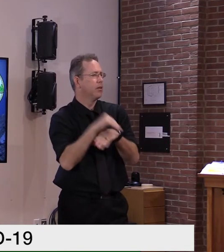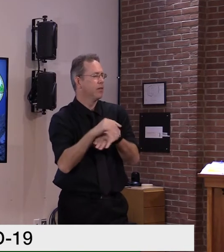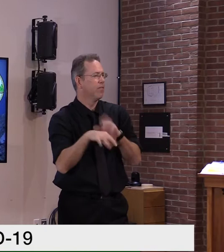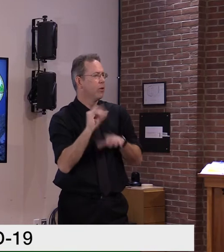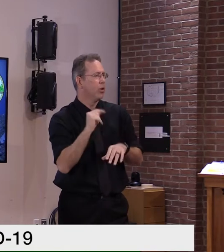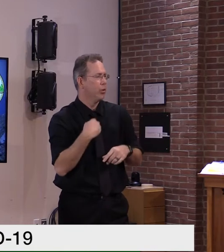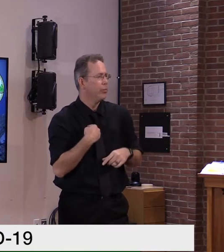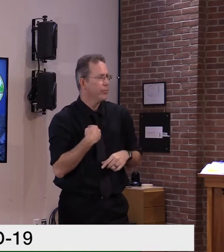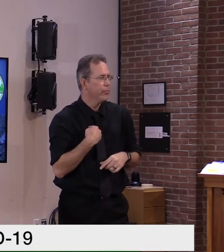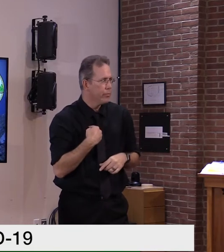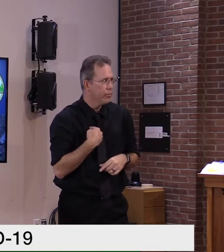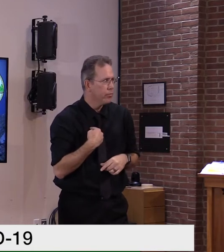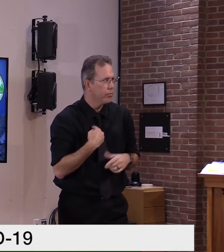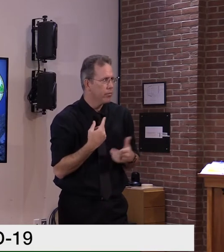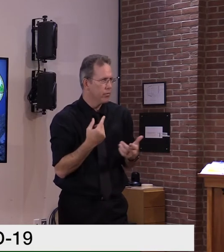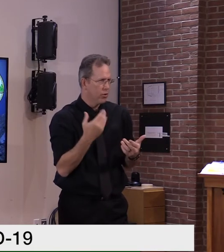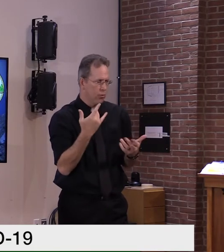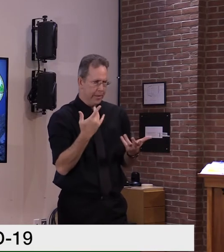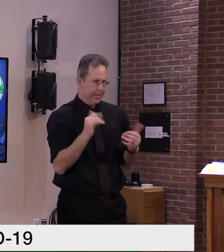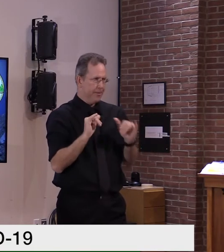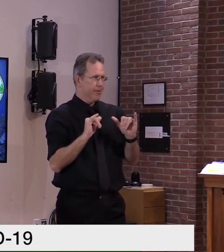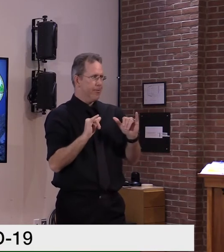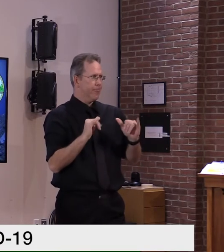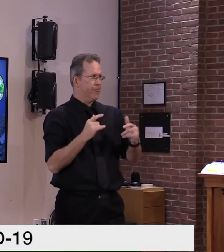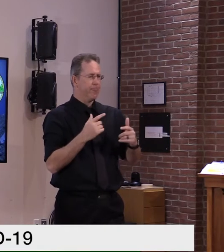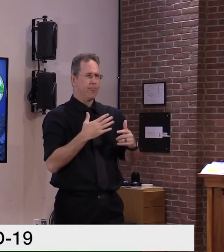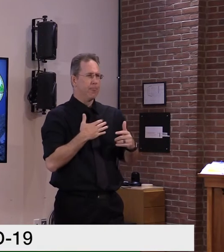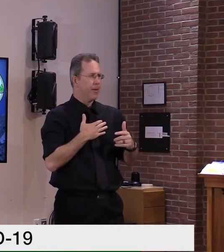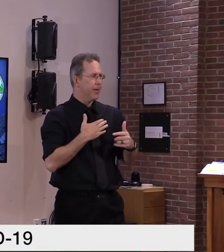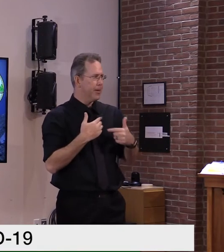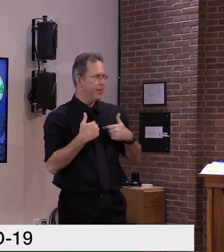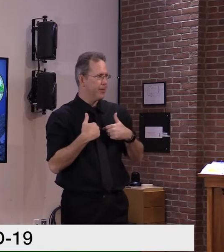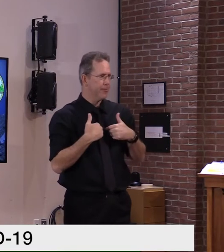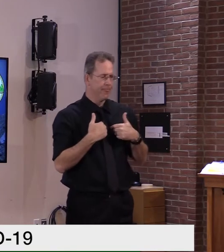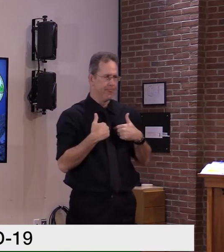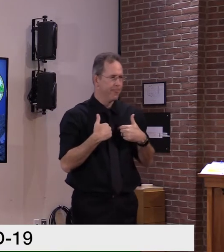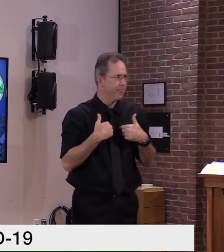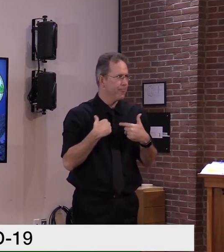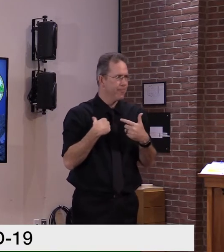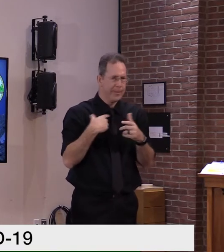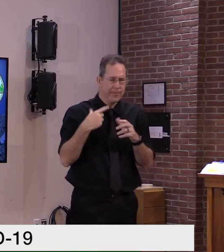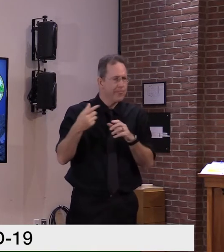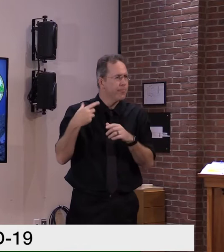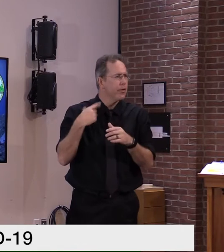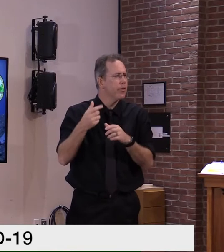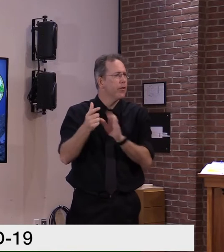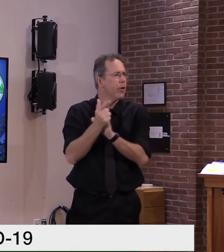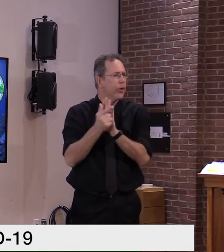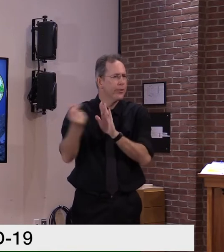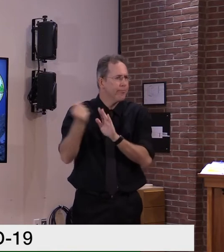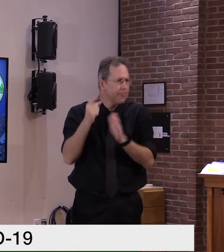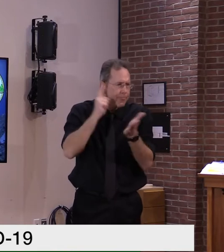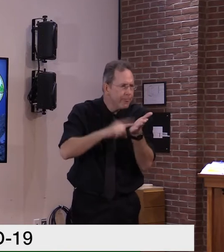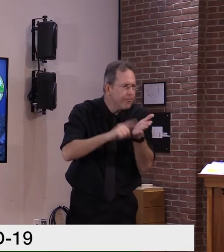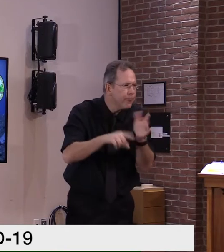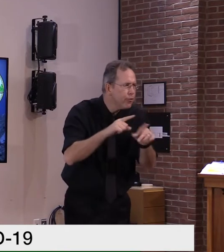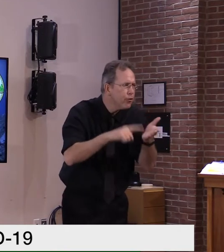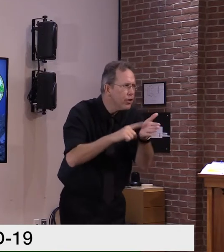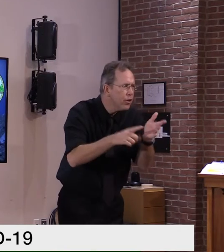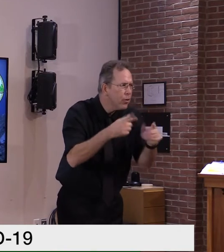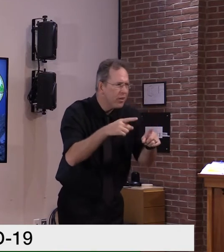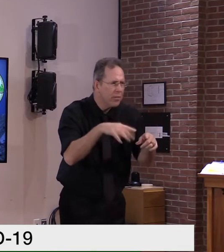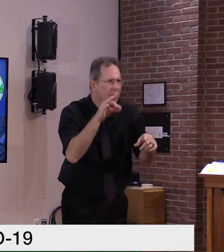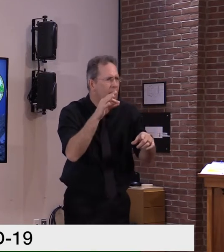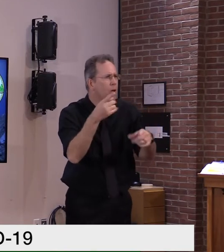That's why I have my general counsel going through and trying and doing the investigation to find out the timeline and find out what happened